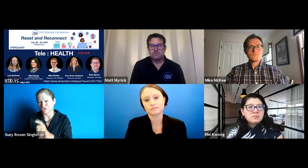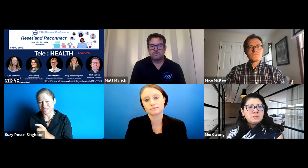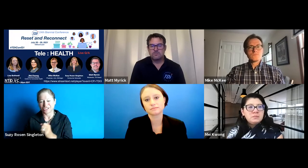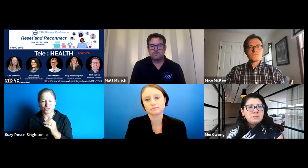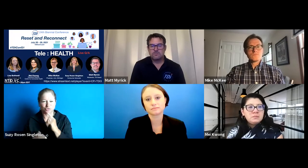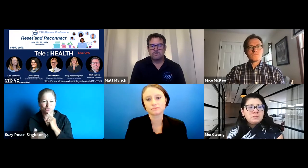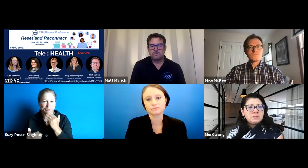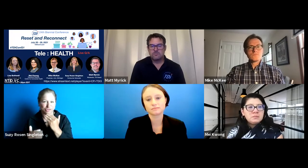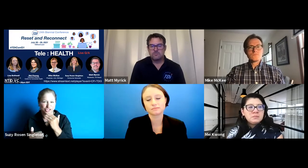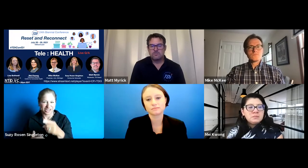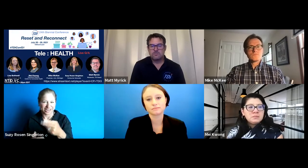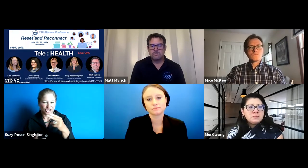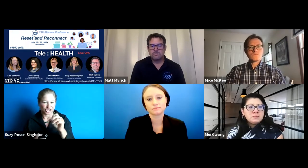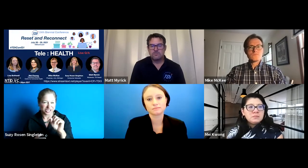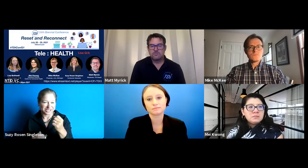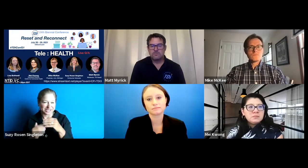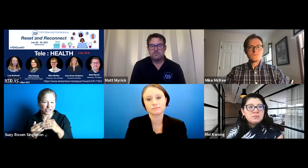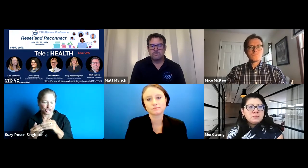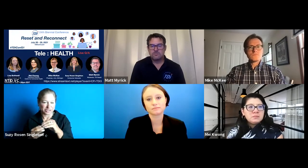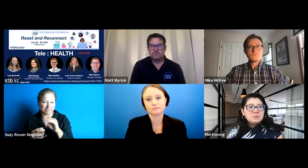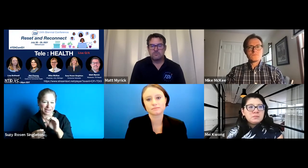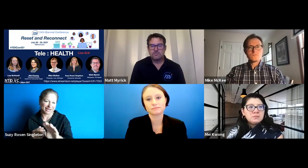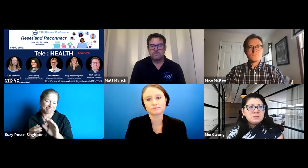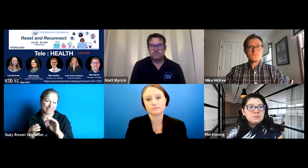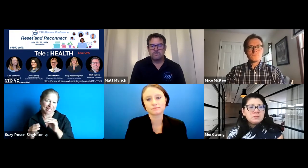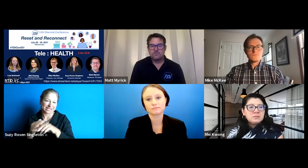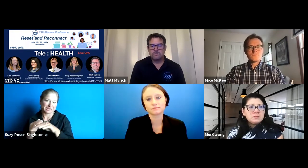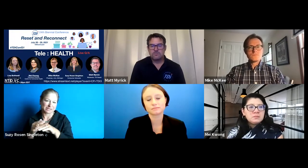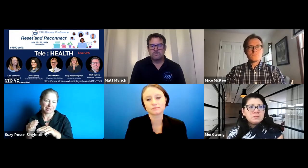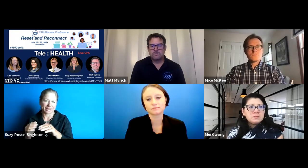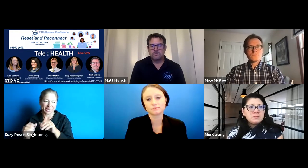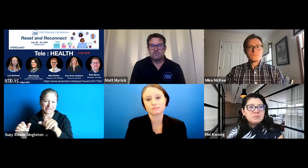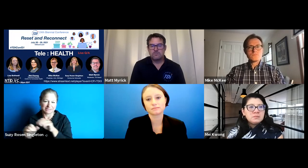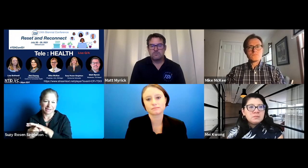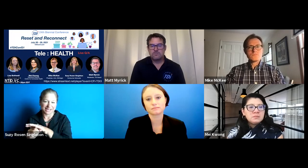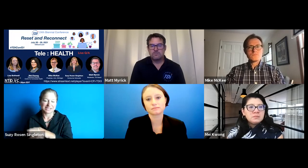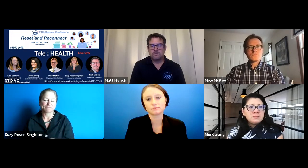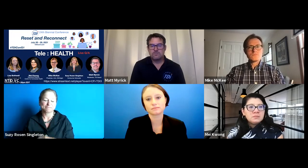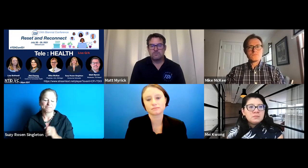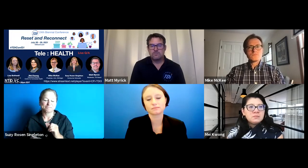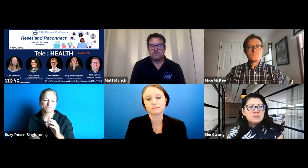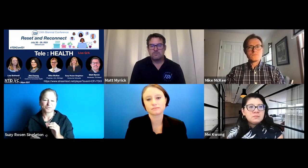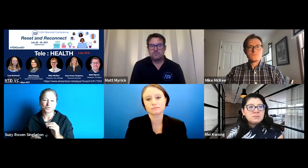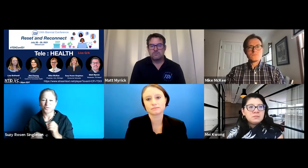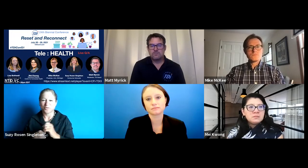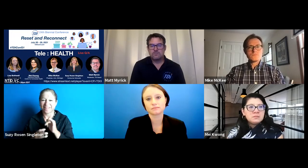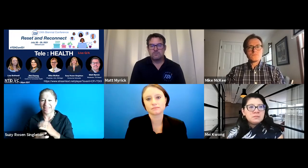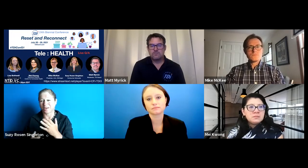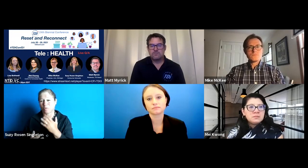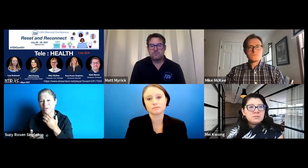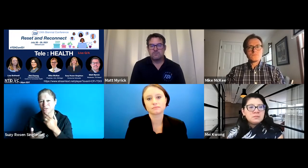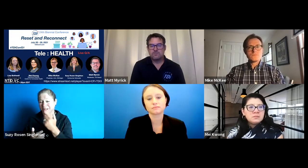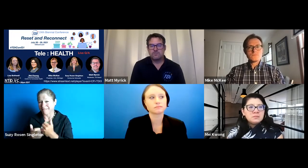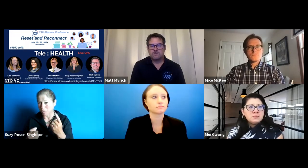reminder to them because the FCC specifically has limited jurisdiction there. So we appreciate HHS's leadership in the accessibility space for